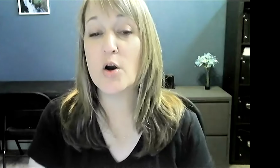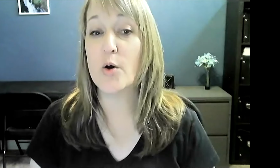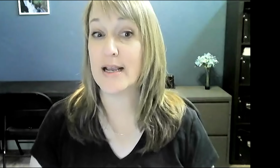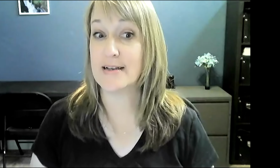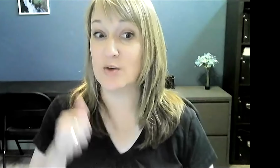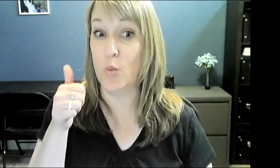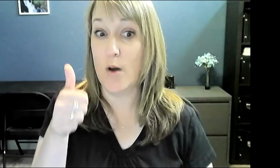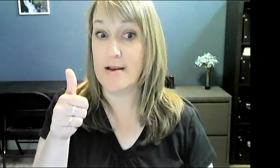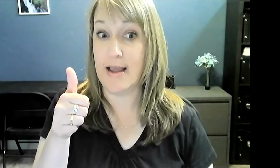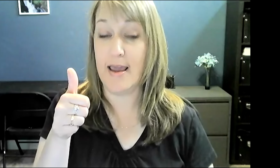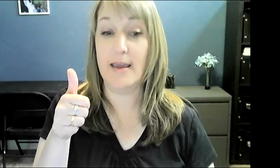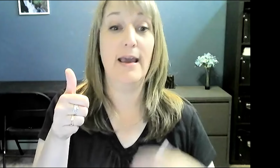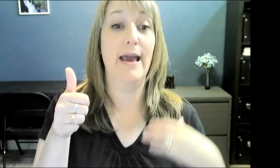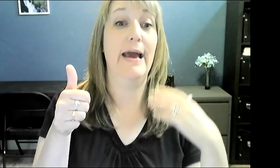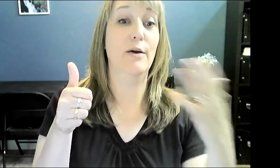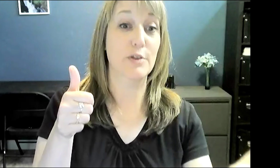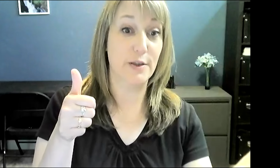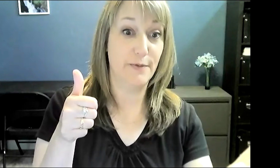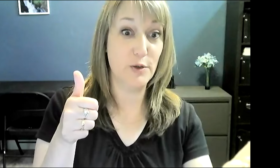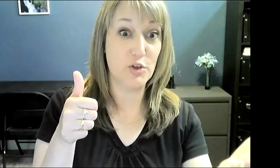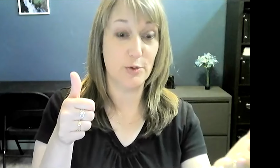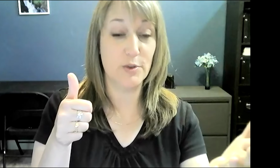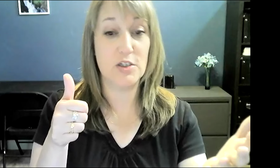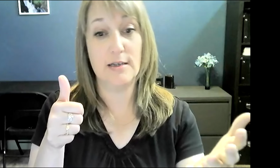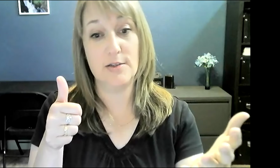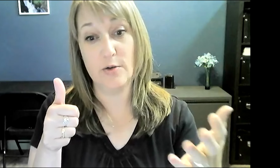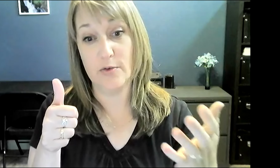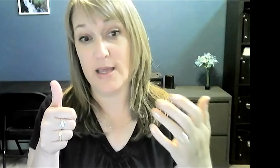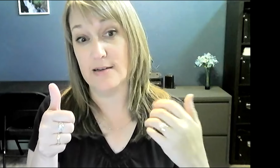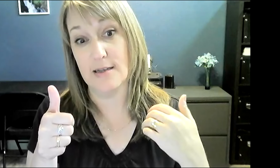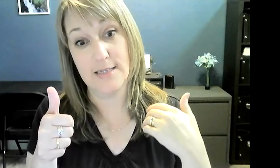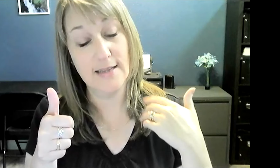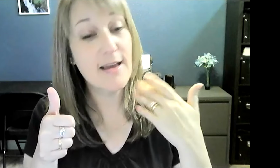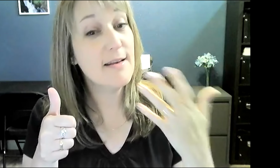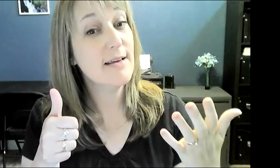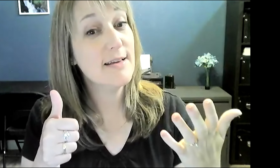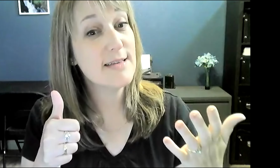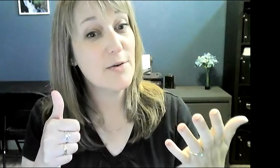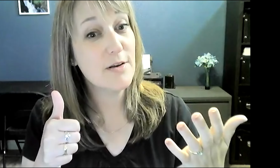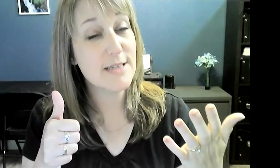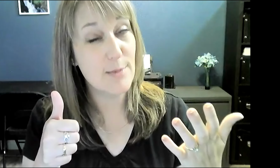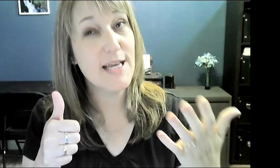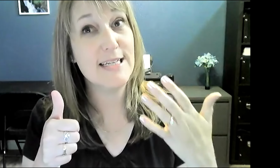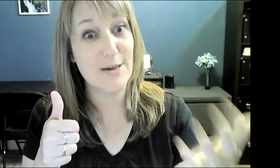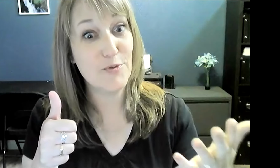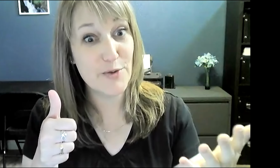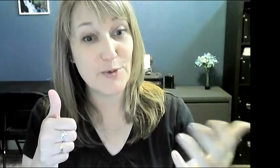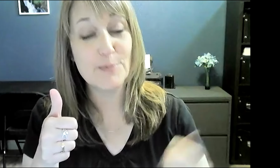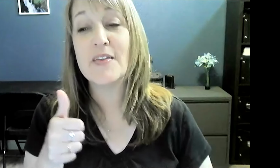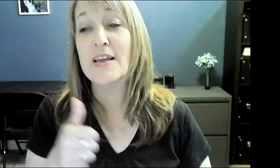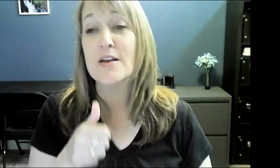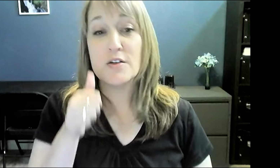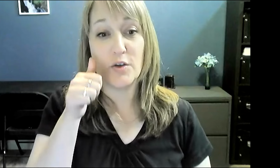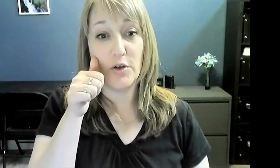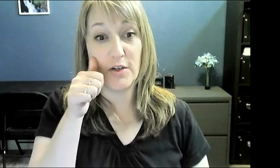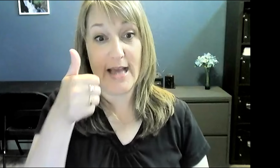Tomorrow is one day out into the future, which, as you know from the ASL timeline is out in front of you. So you're going to have